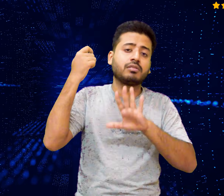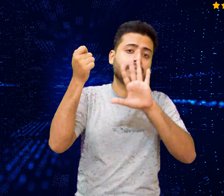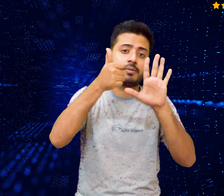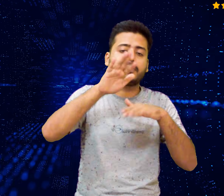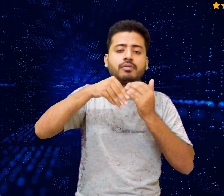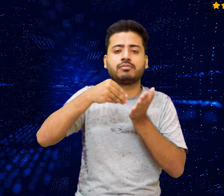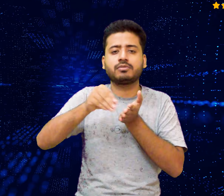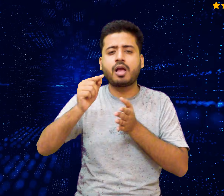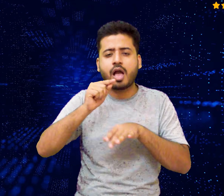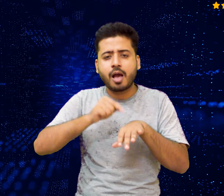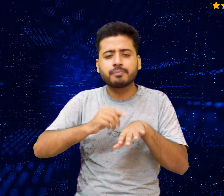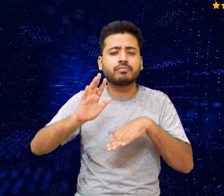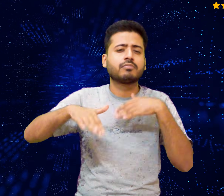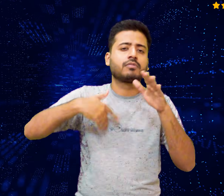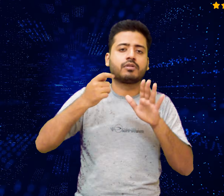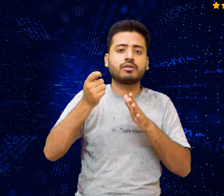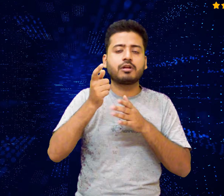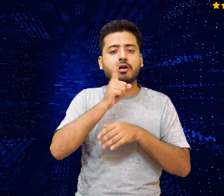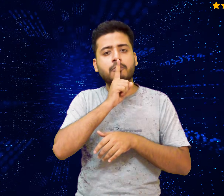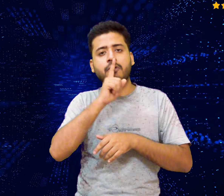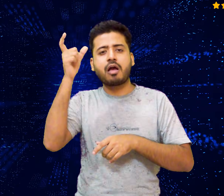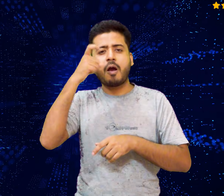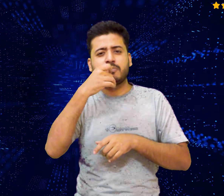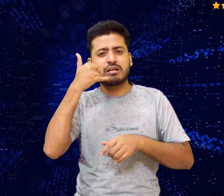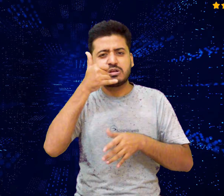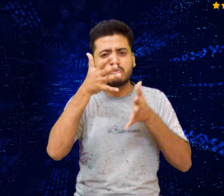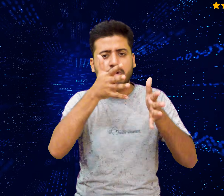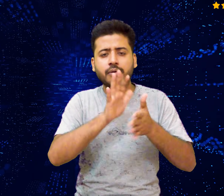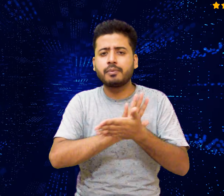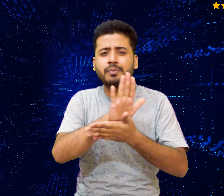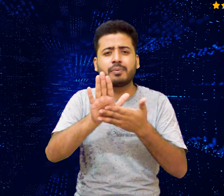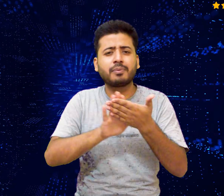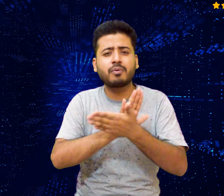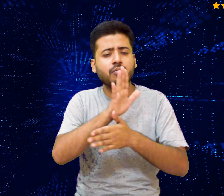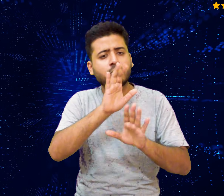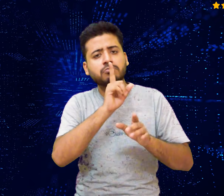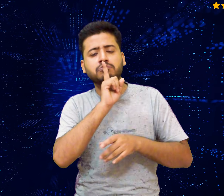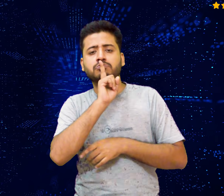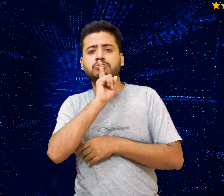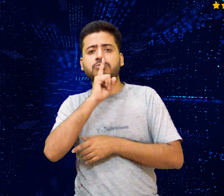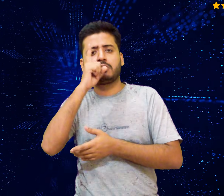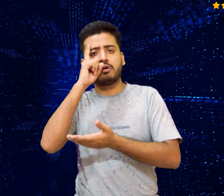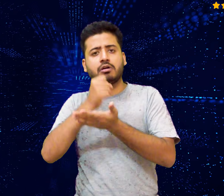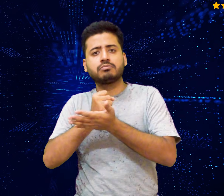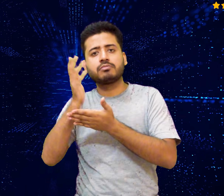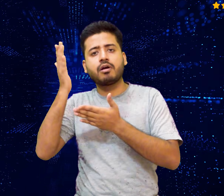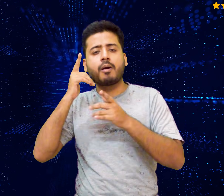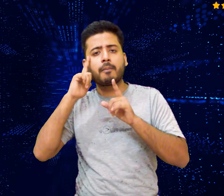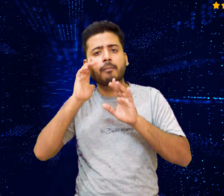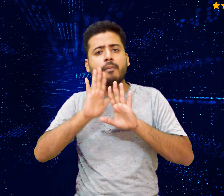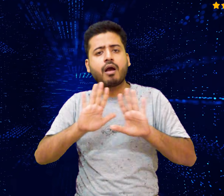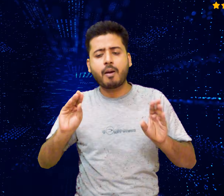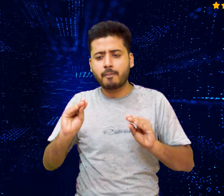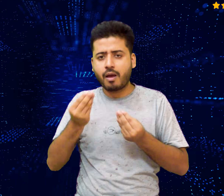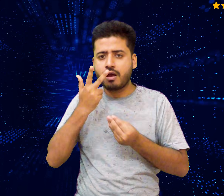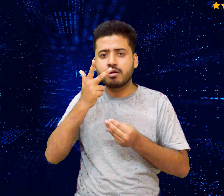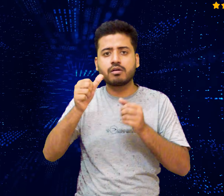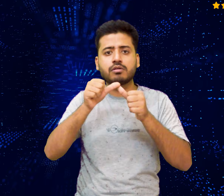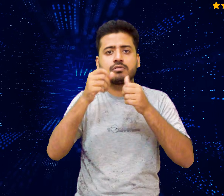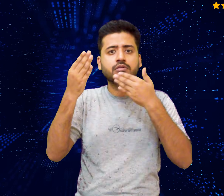you receive a suspicious message claiming to be from your carrier or bank, contact them directly using a trusted phone number or website to